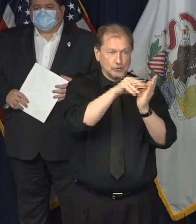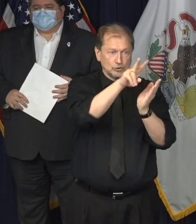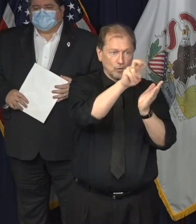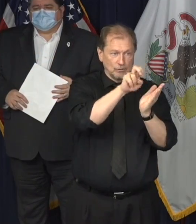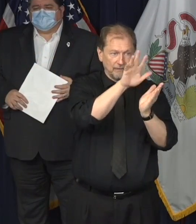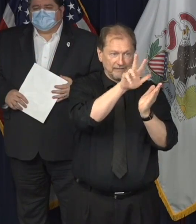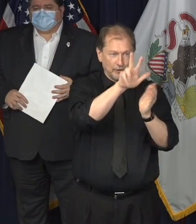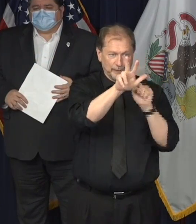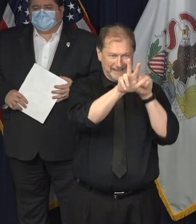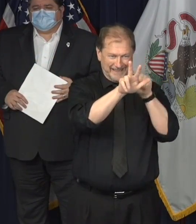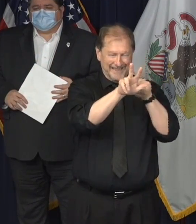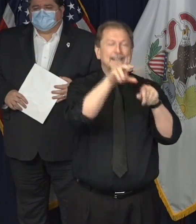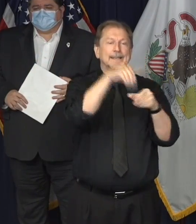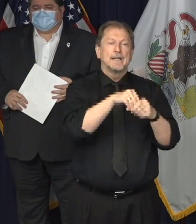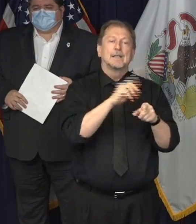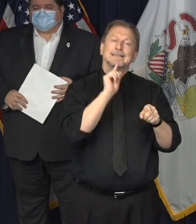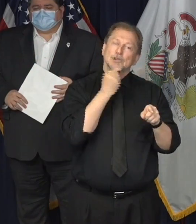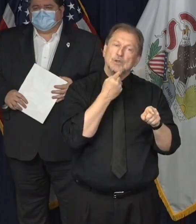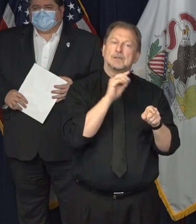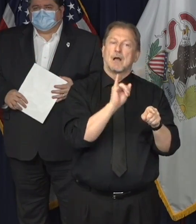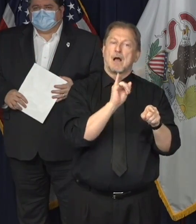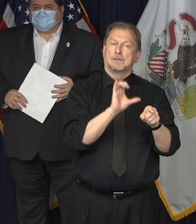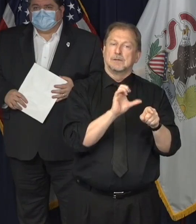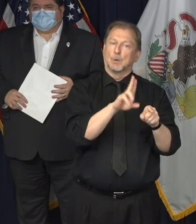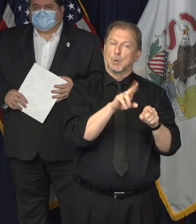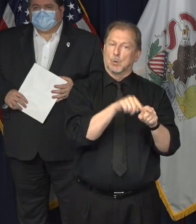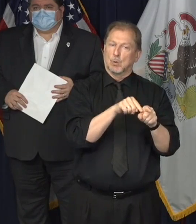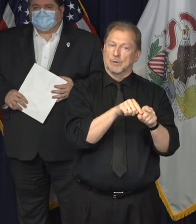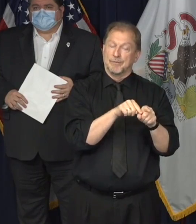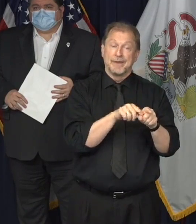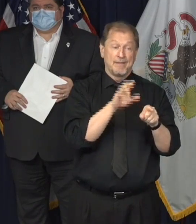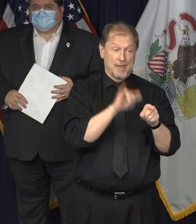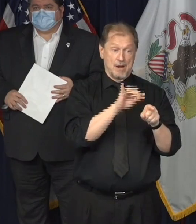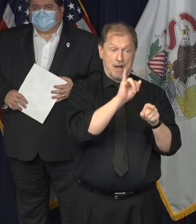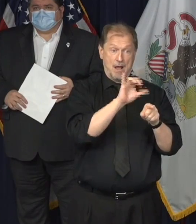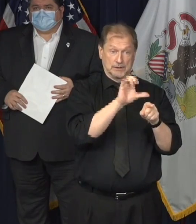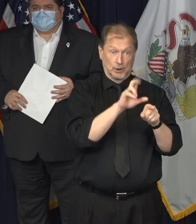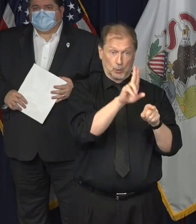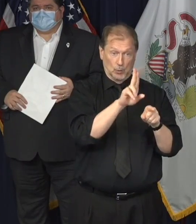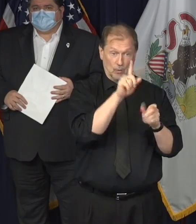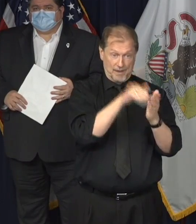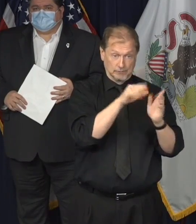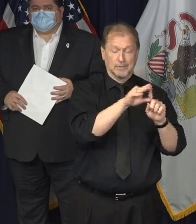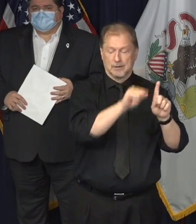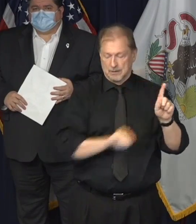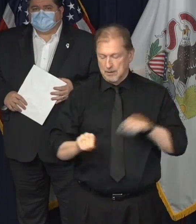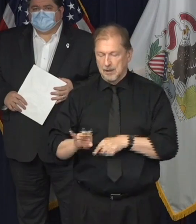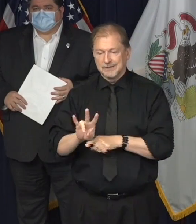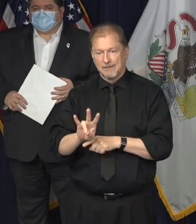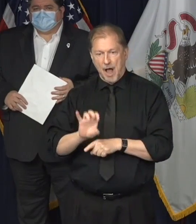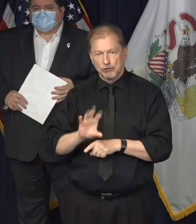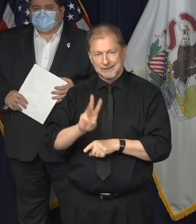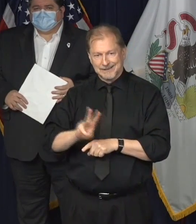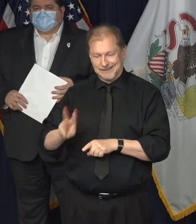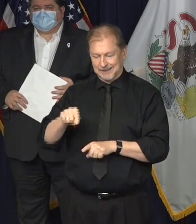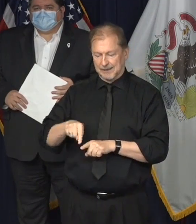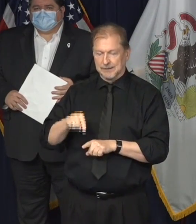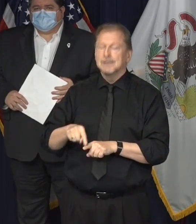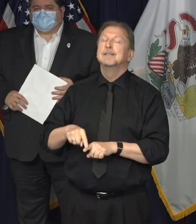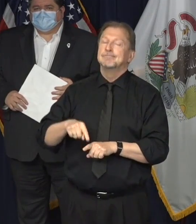1,253 patients were in the ICU. Of those ICU patients, 766 patients were